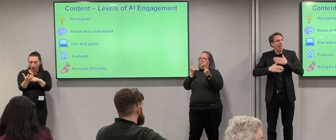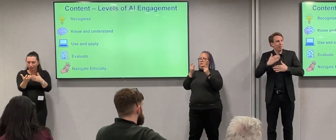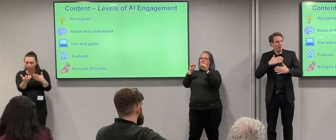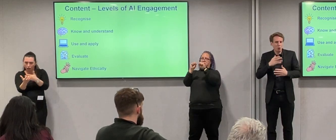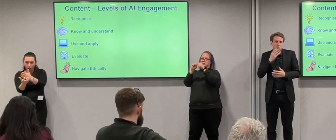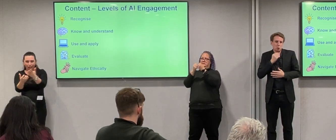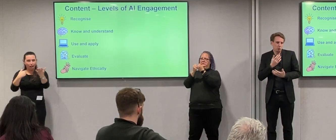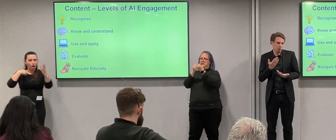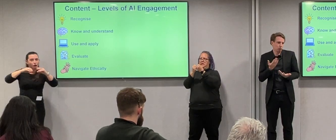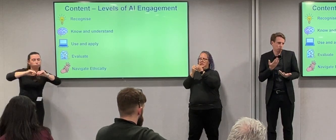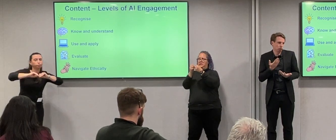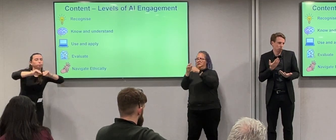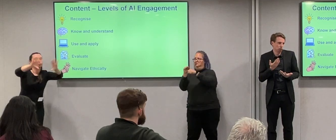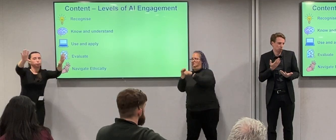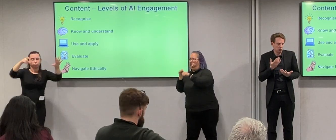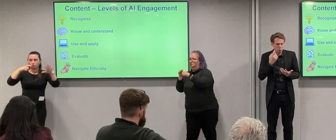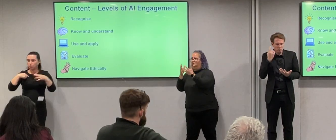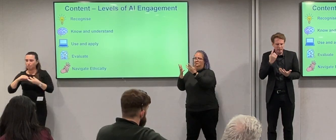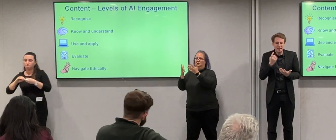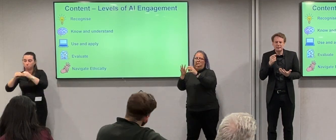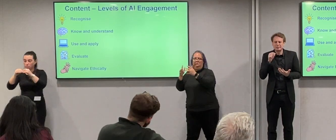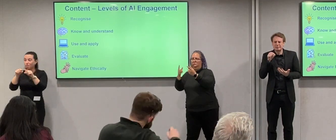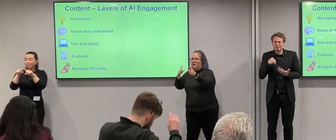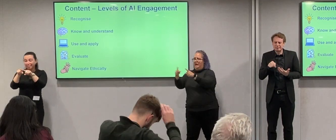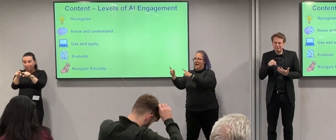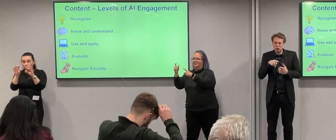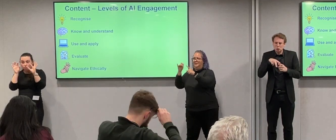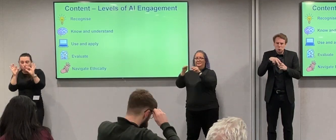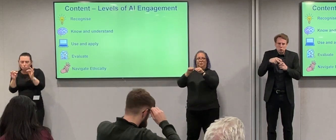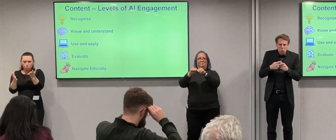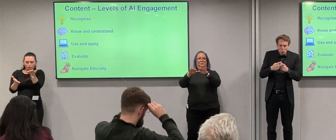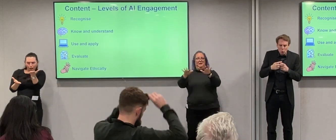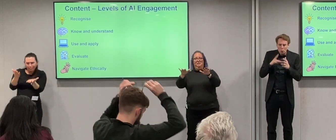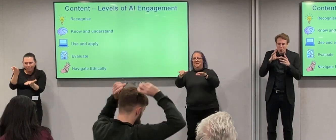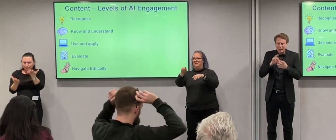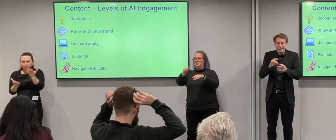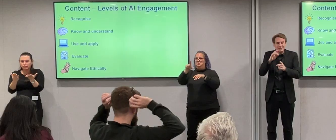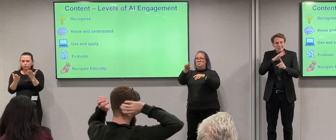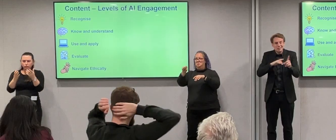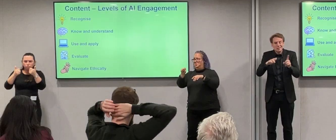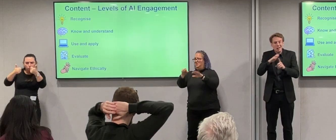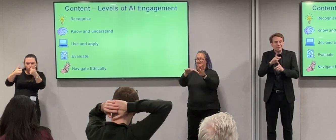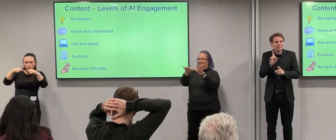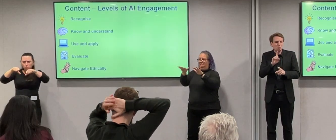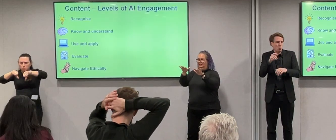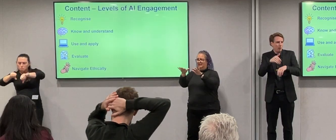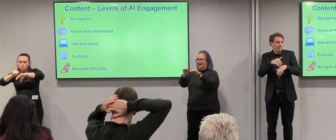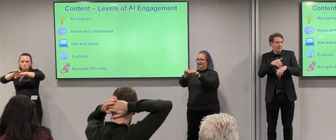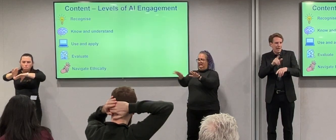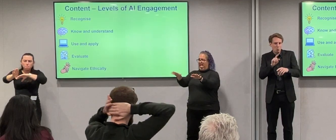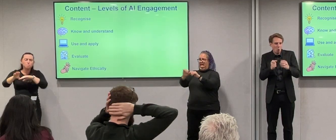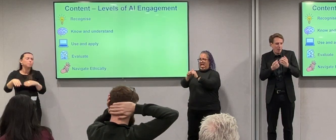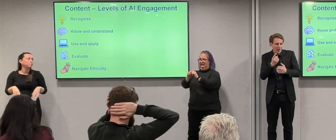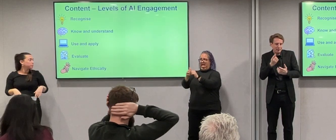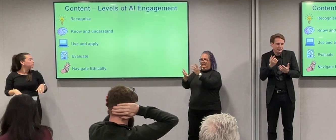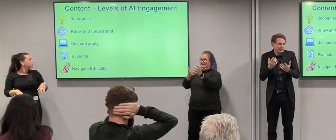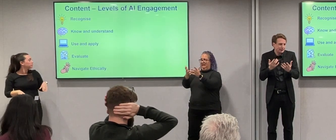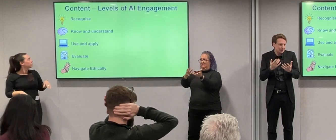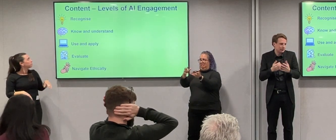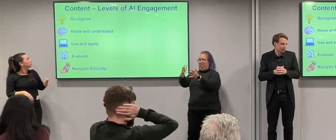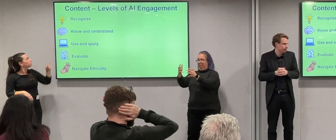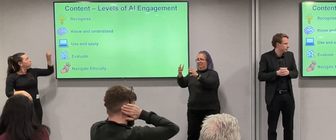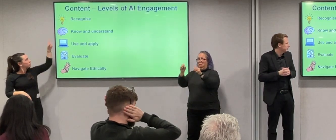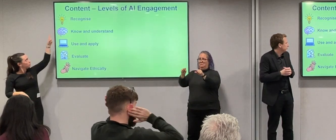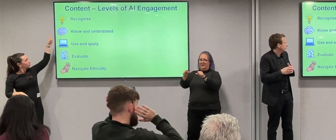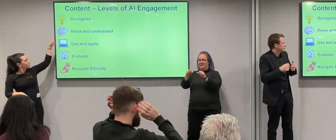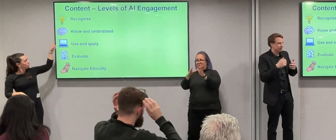societal implications this tool or this piece of technology has. And so the important thing